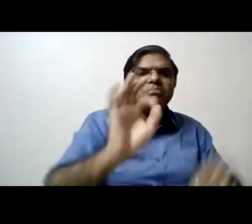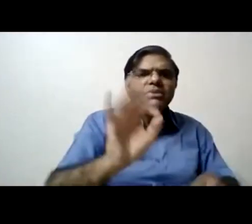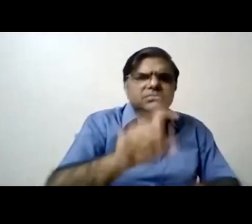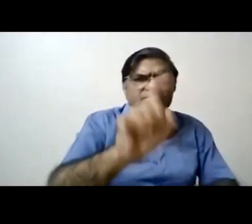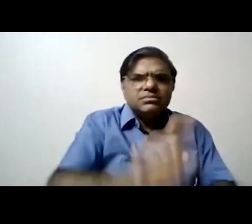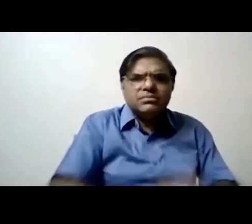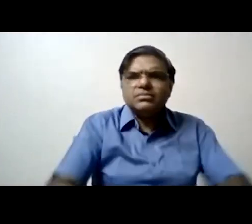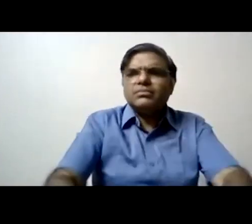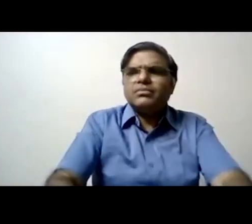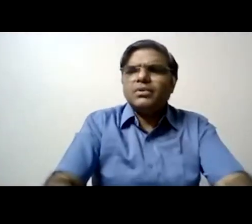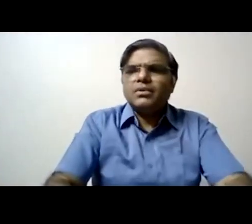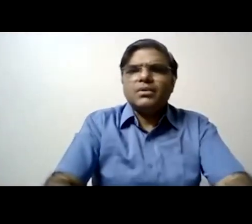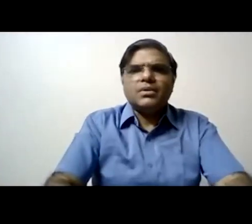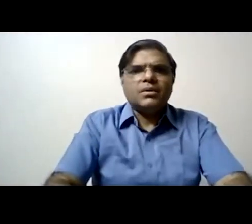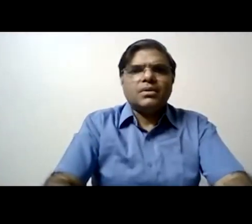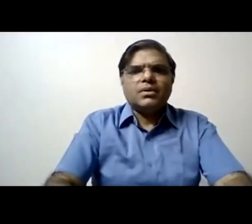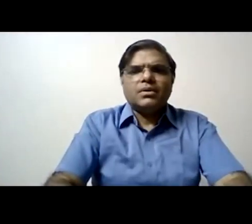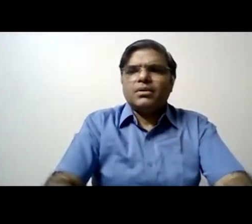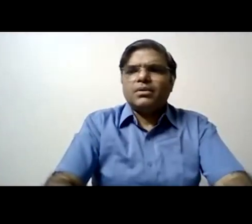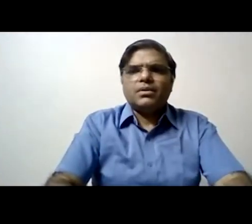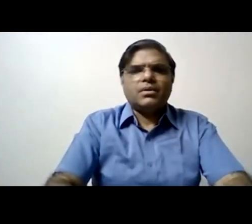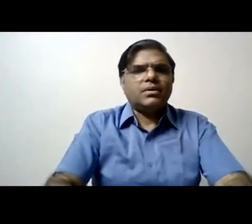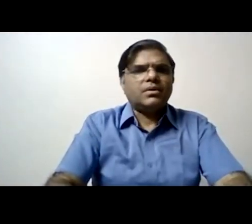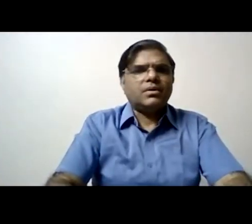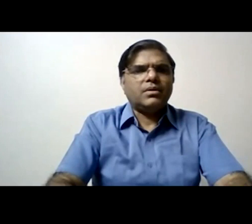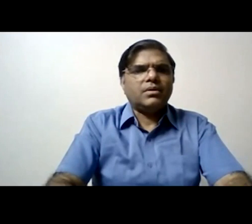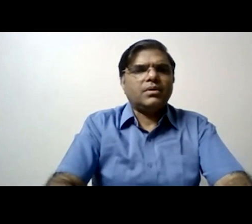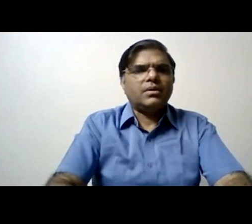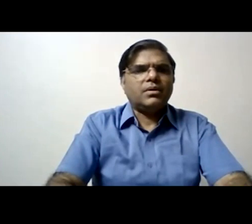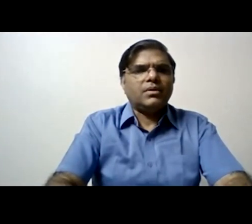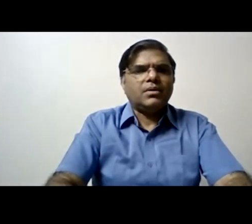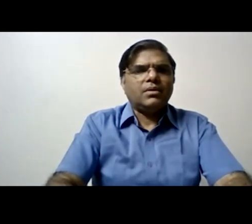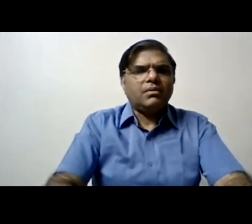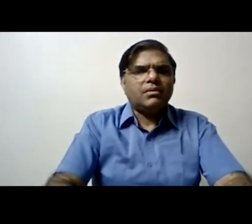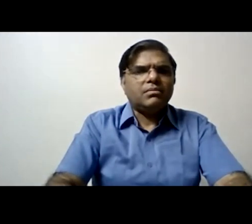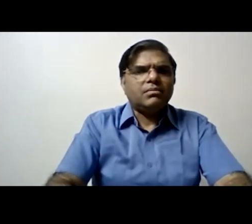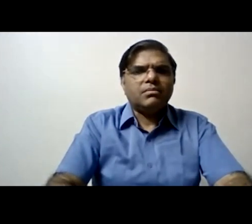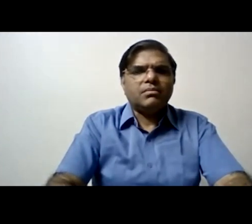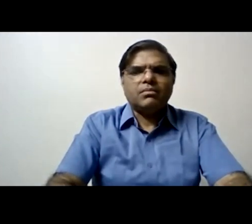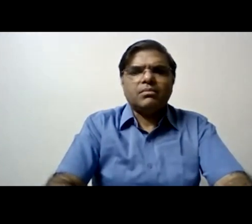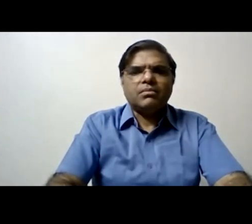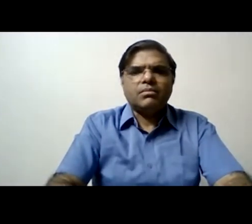Places are there, nearby place where you can go for the vaccination.